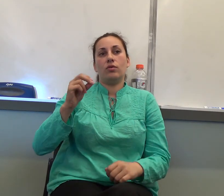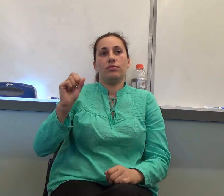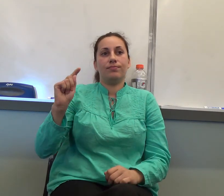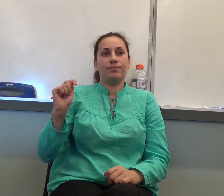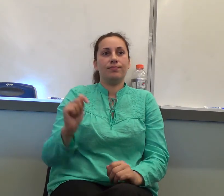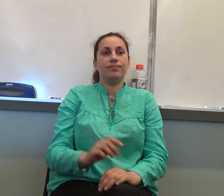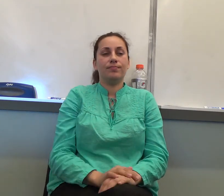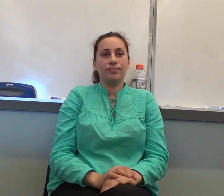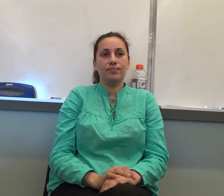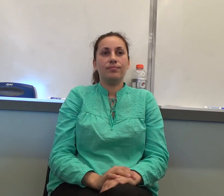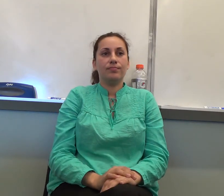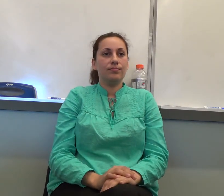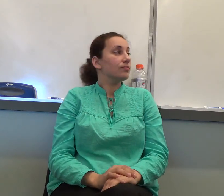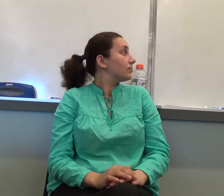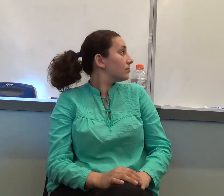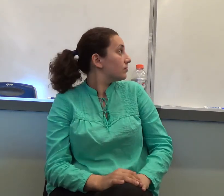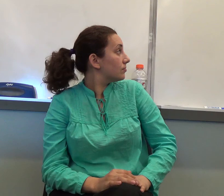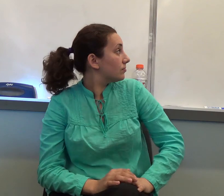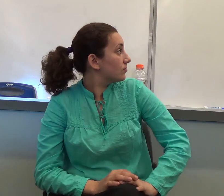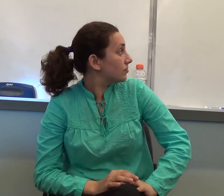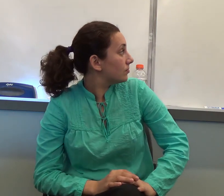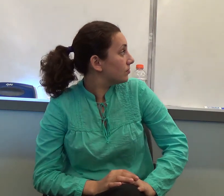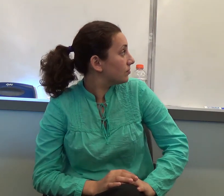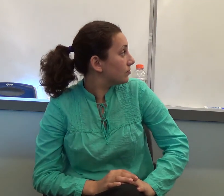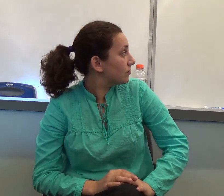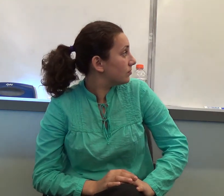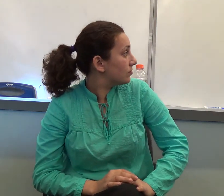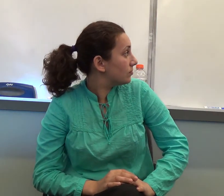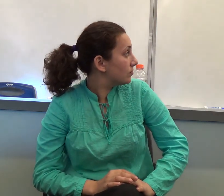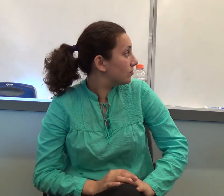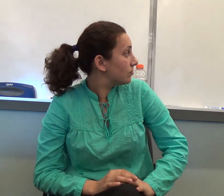there 3 times,